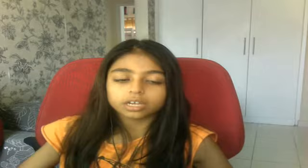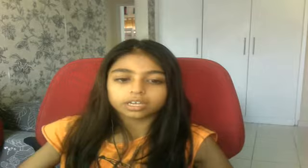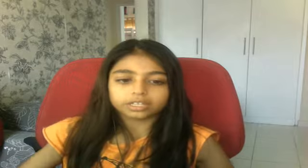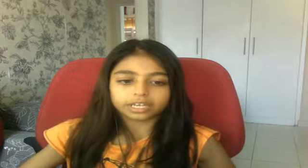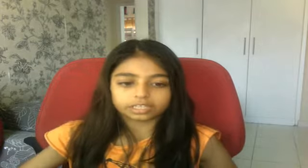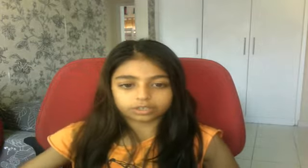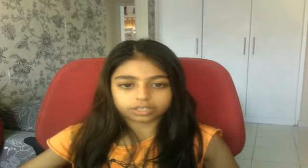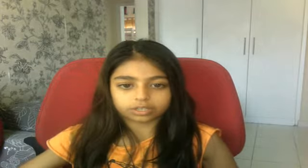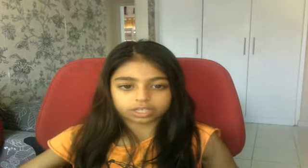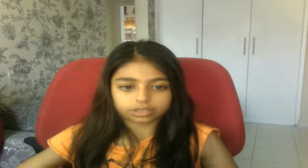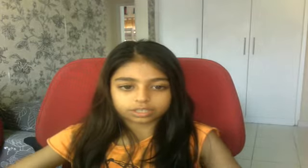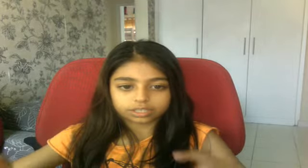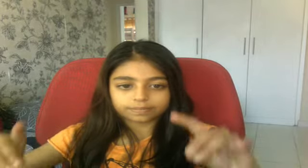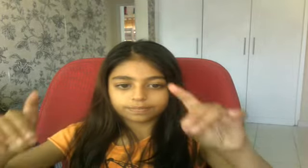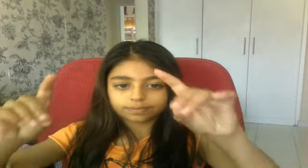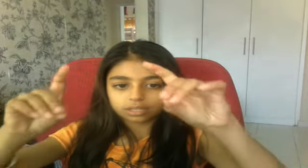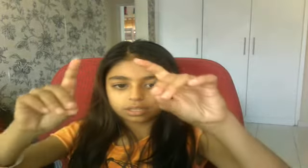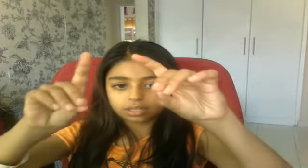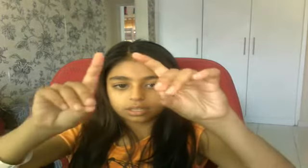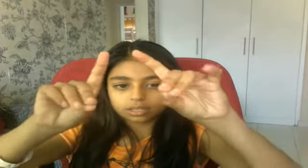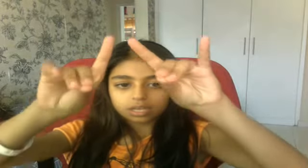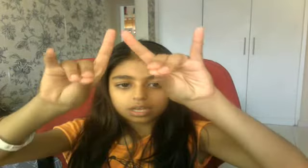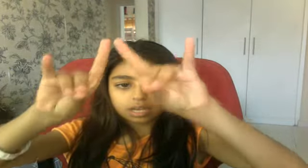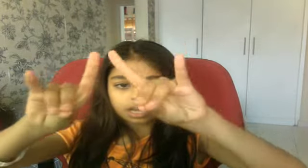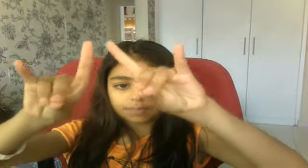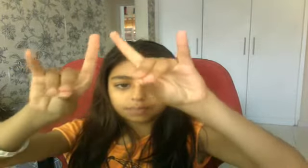Hi, I'm going to be teaching you how to do the llama song. Oh yeah. Okay, so it goes like this. Happy